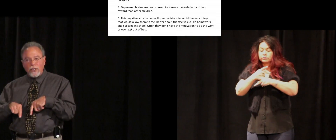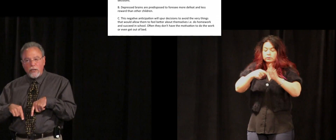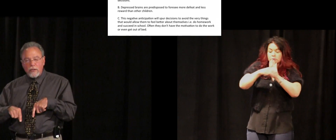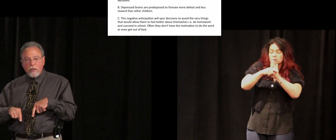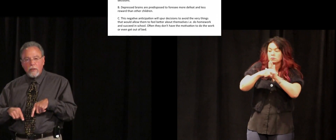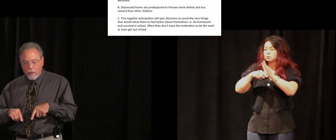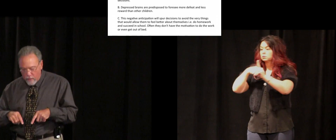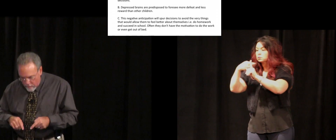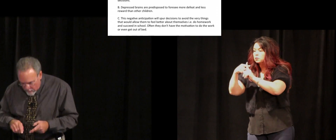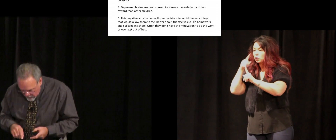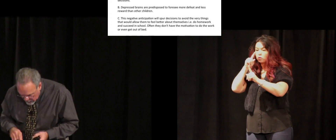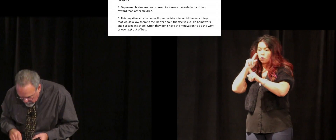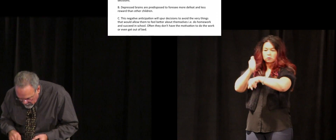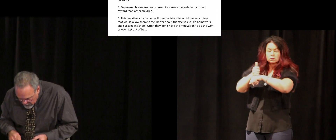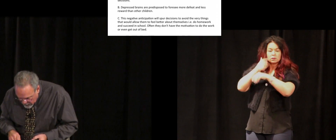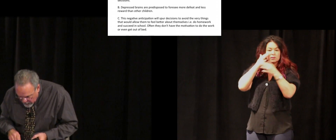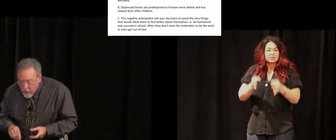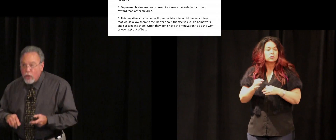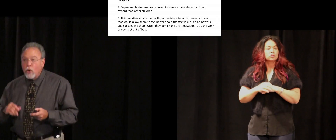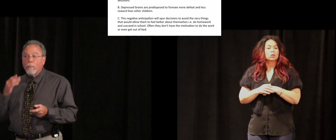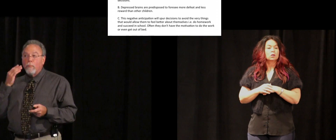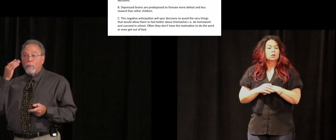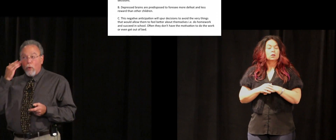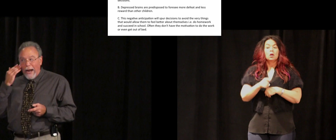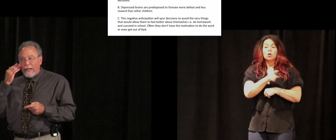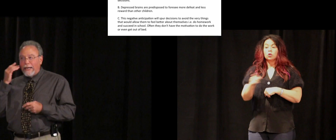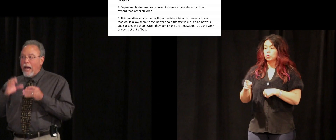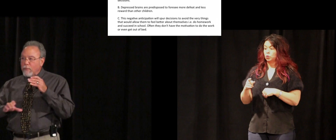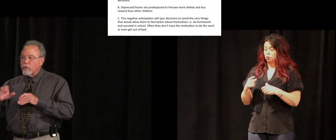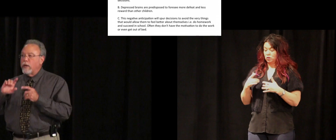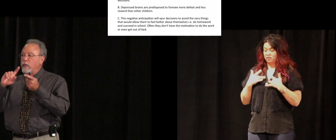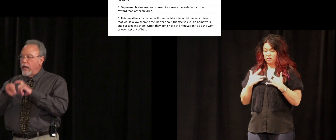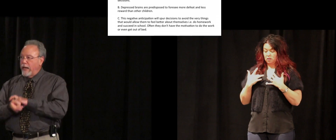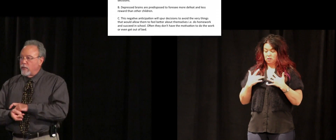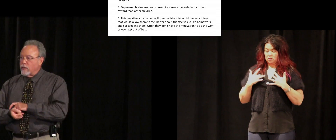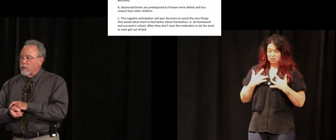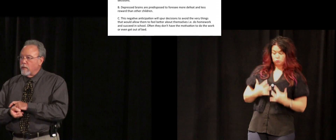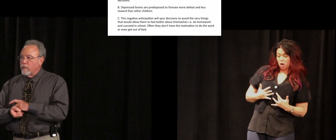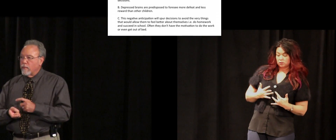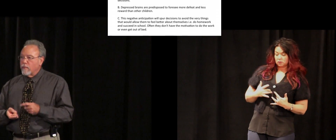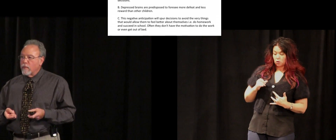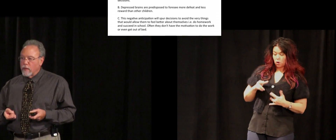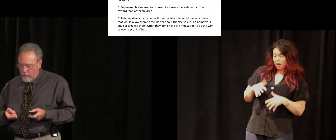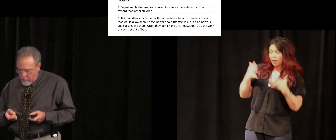counseling theories and approaches to counseling vary as much as individuals vary.